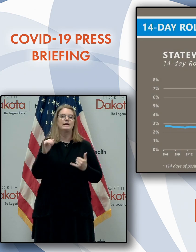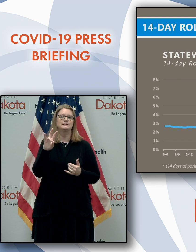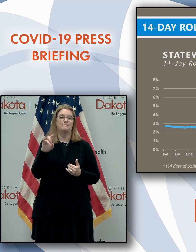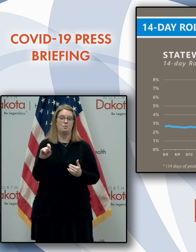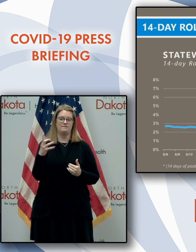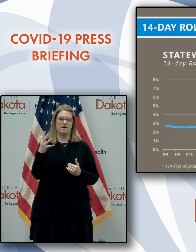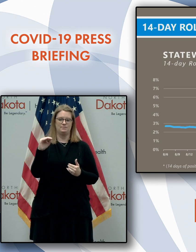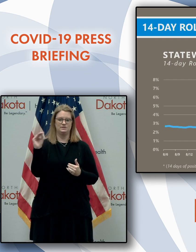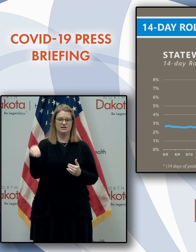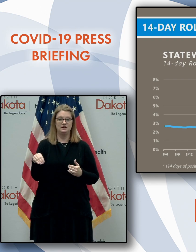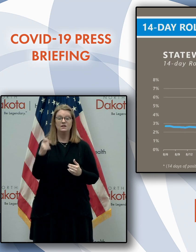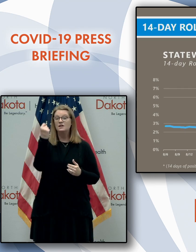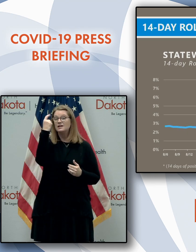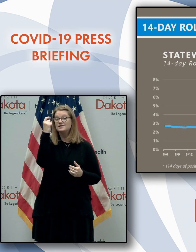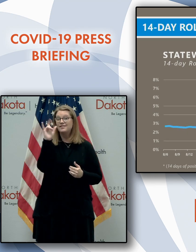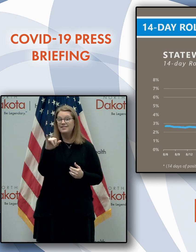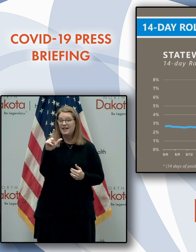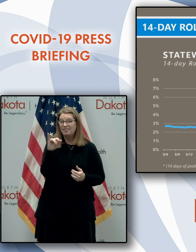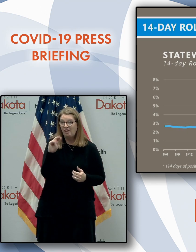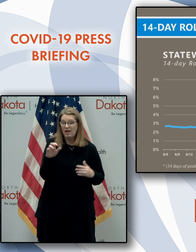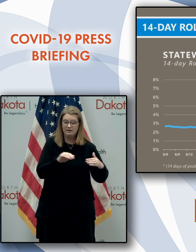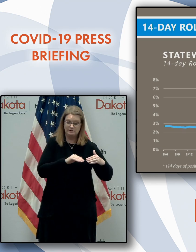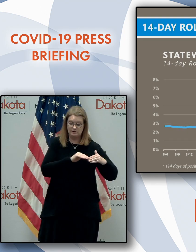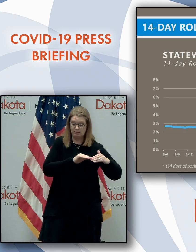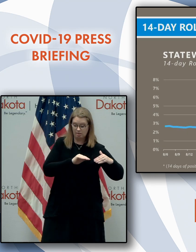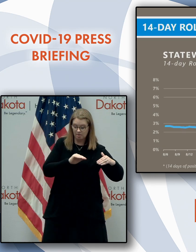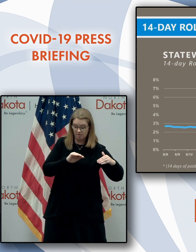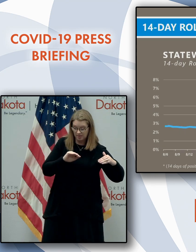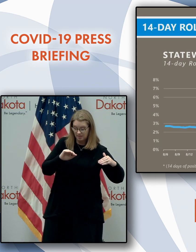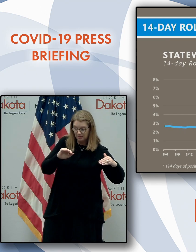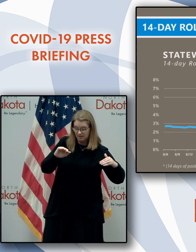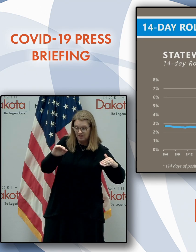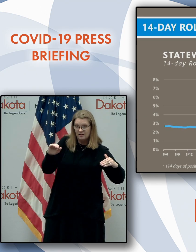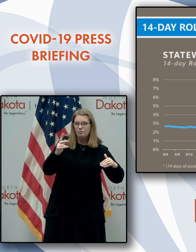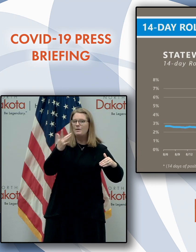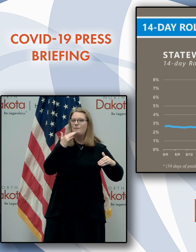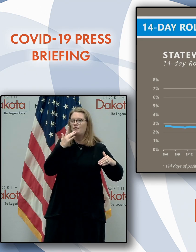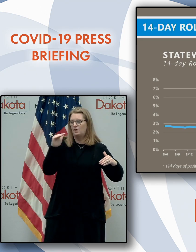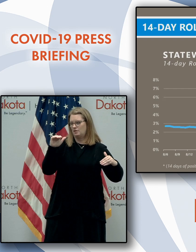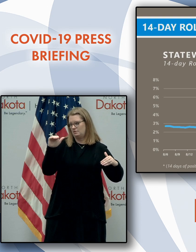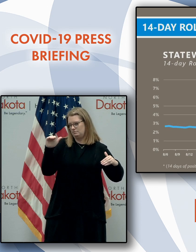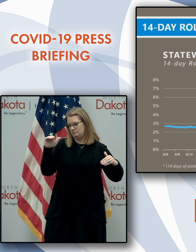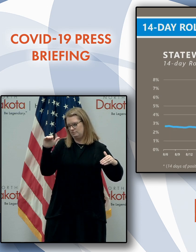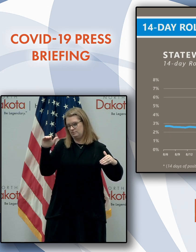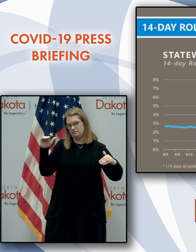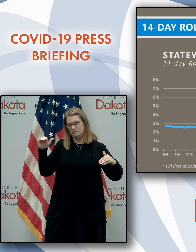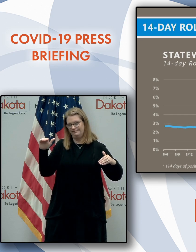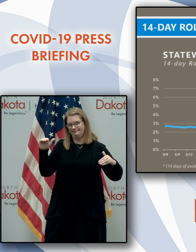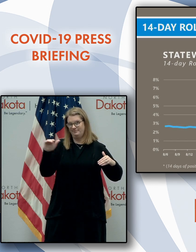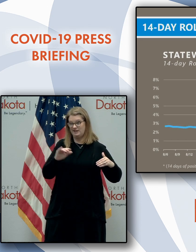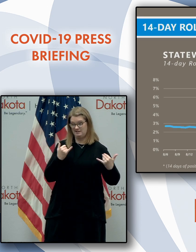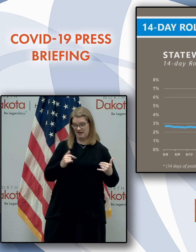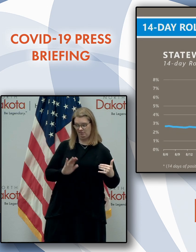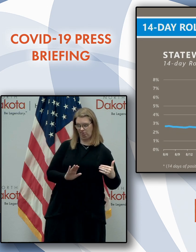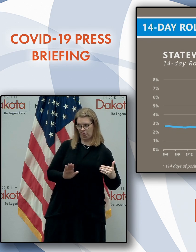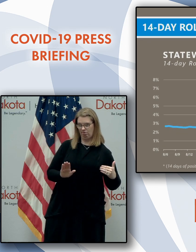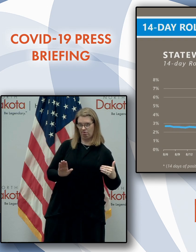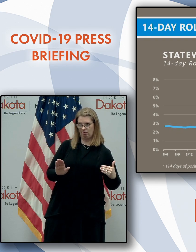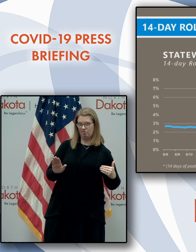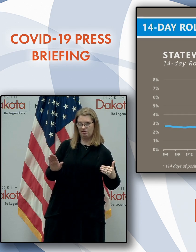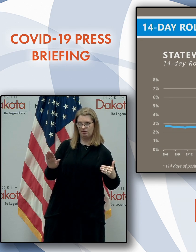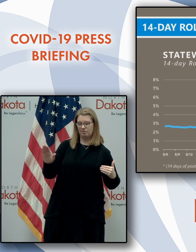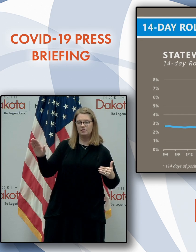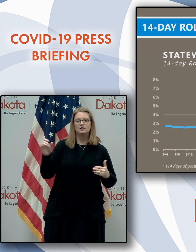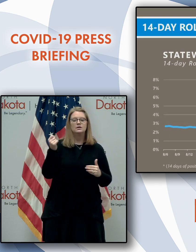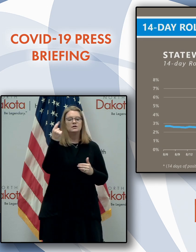7.5%, but you can see this line still edging upwards. We'd like to see this flatten out and starting to go down. And we have, of course, some